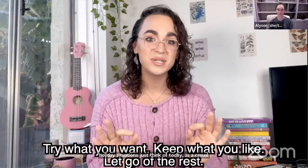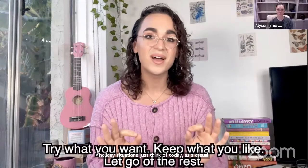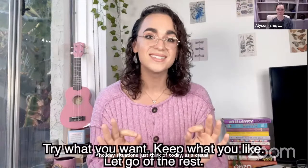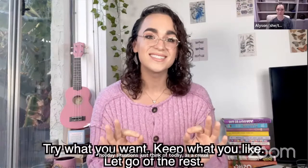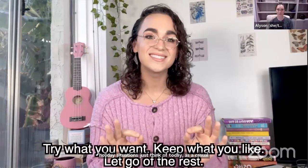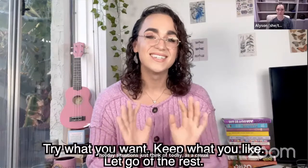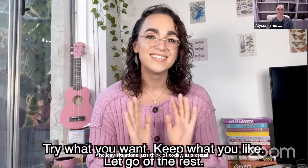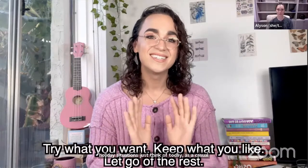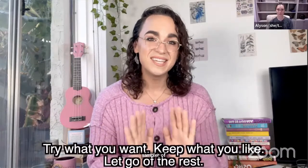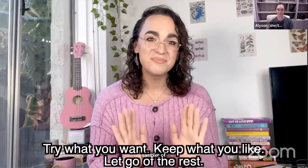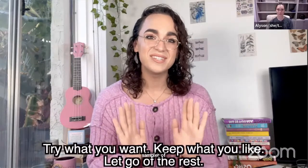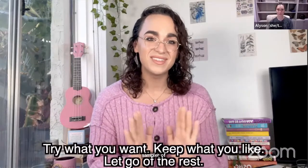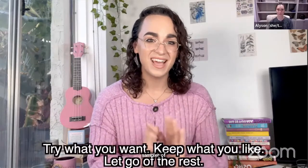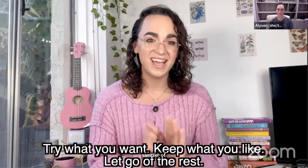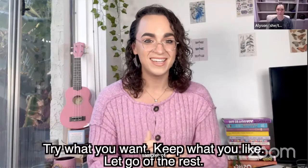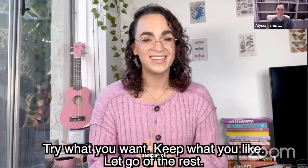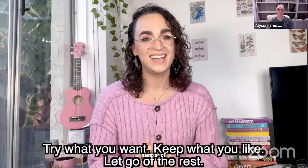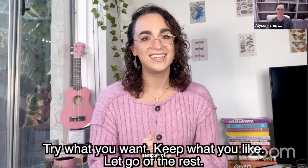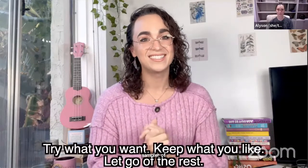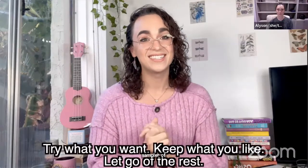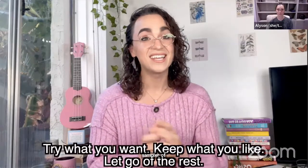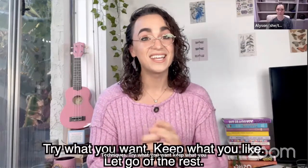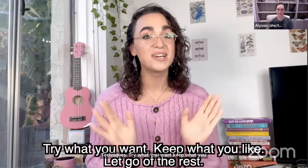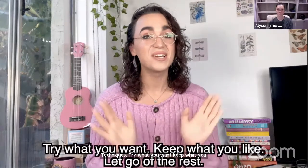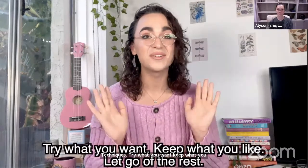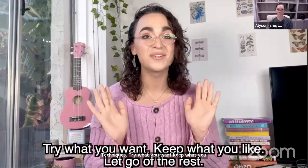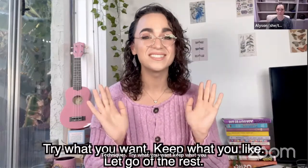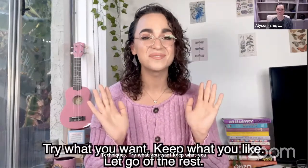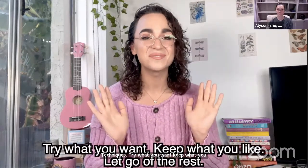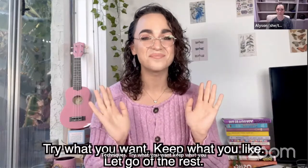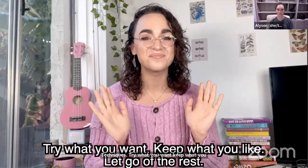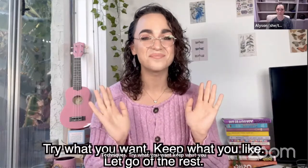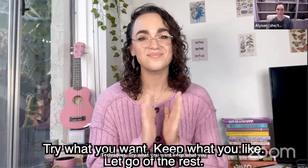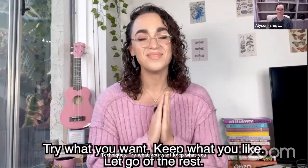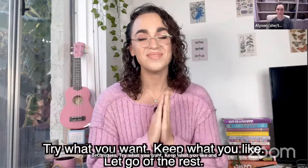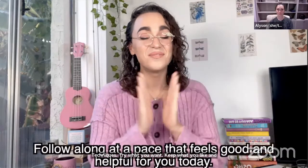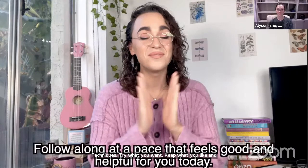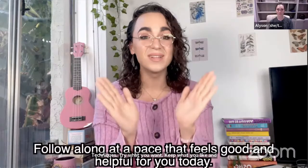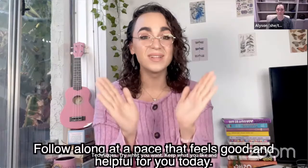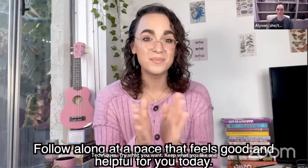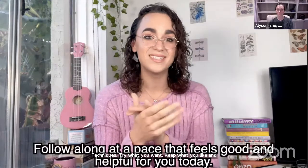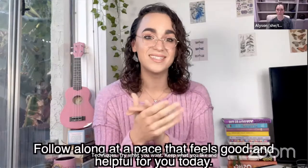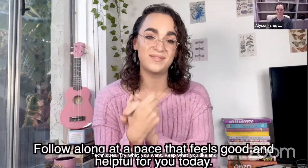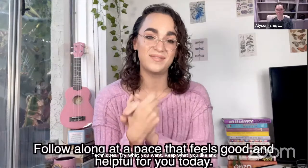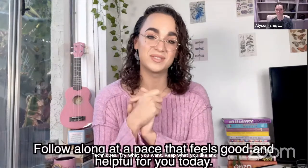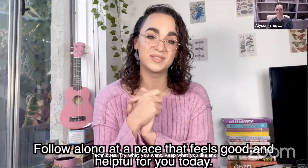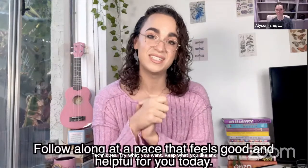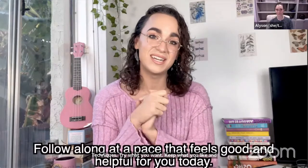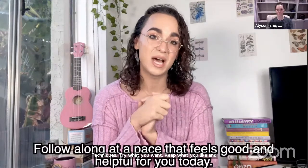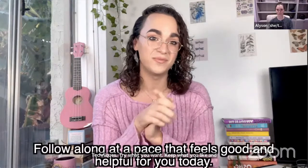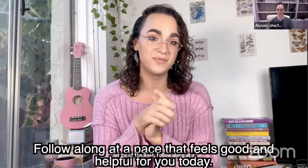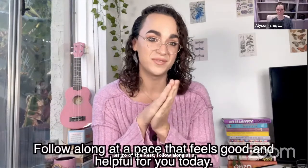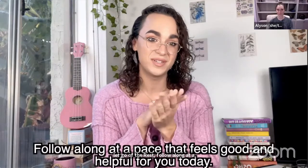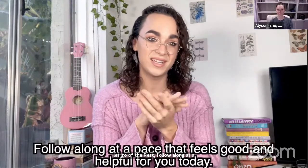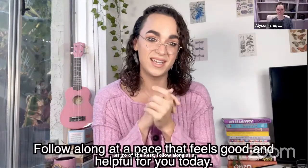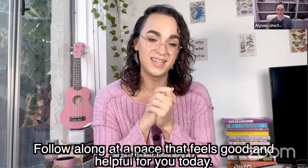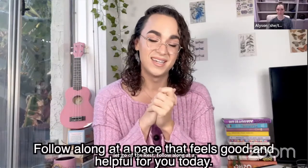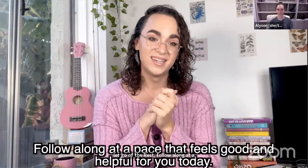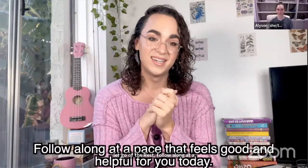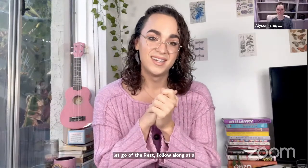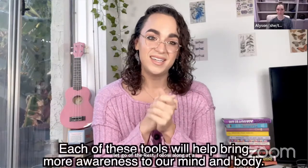what you want, keep what you like, and let go of the rest. Follow along at a pace that feels good and helpful for you